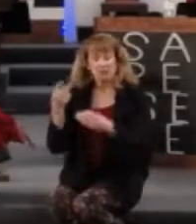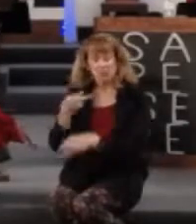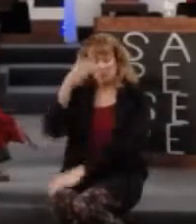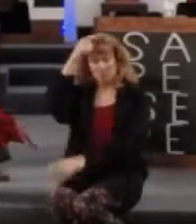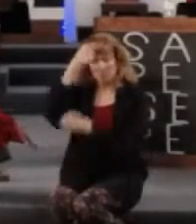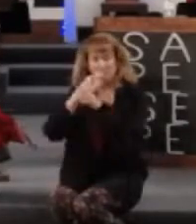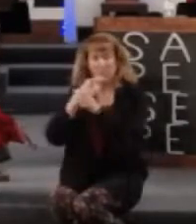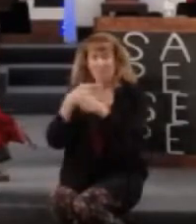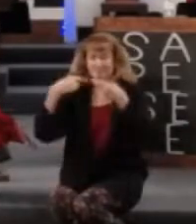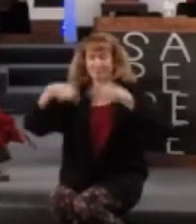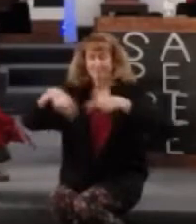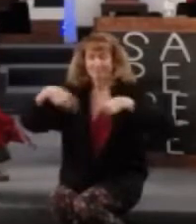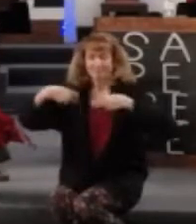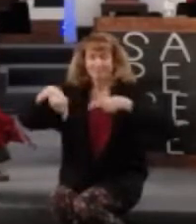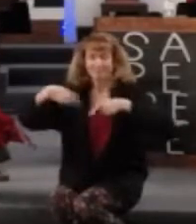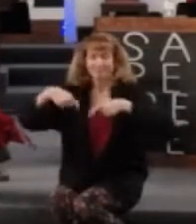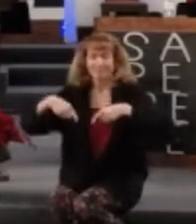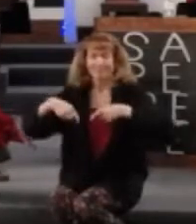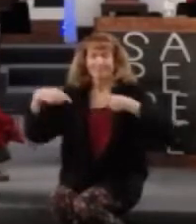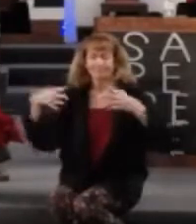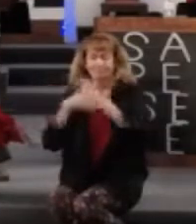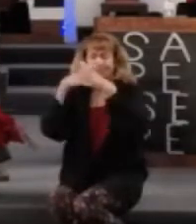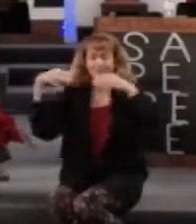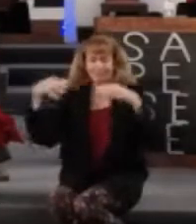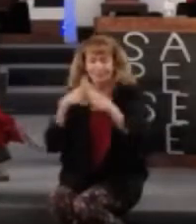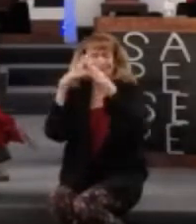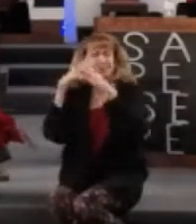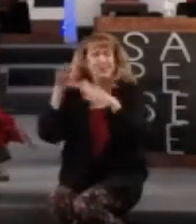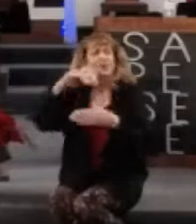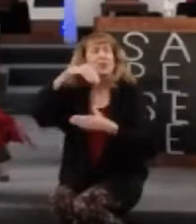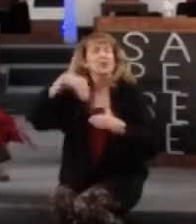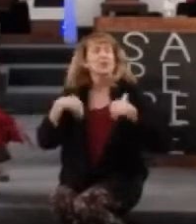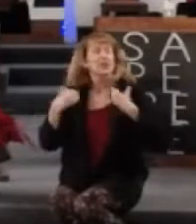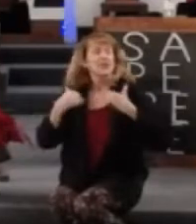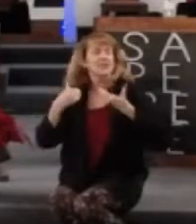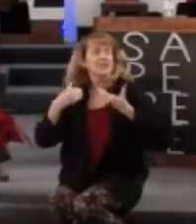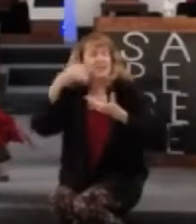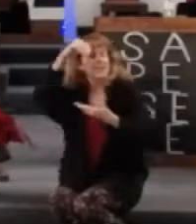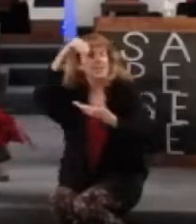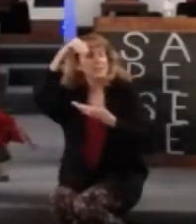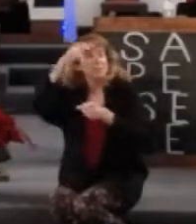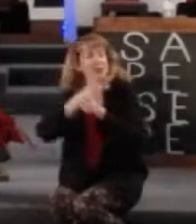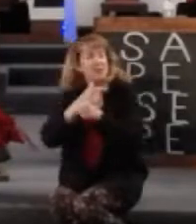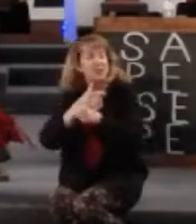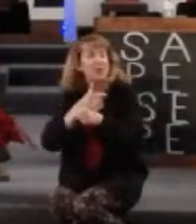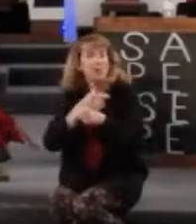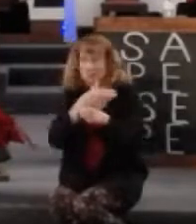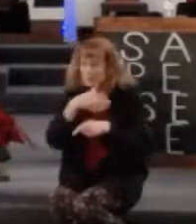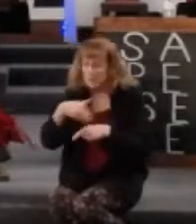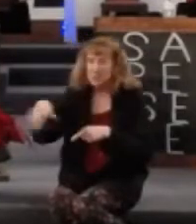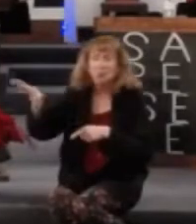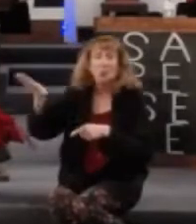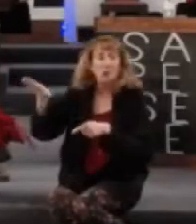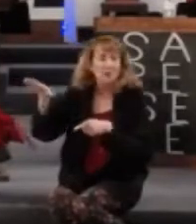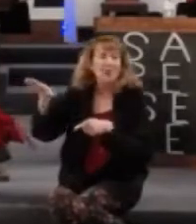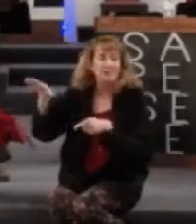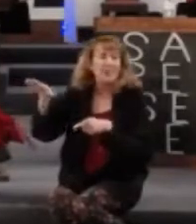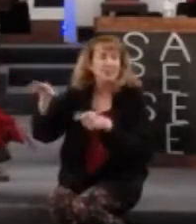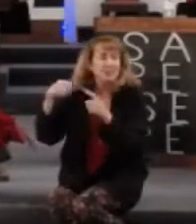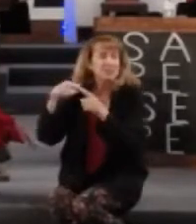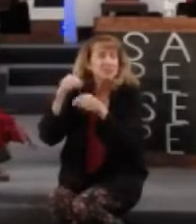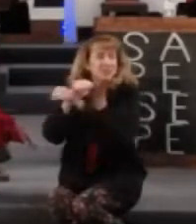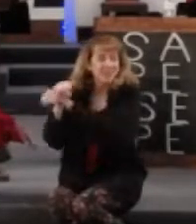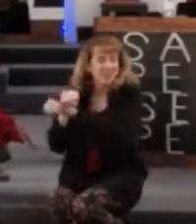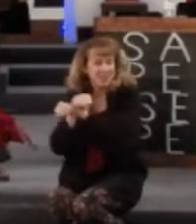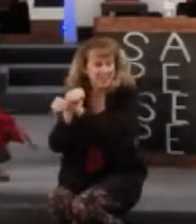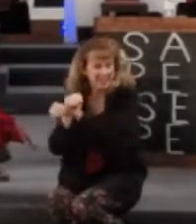got so bad that their youngest, Joseph, was sold off into slavery. And then we have King